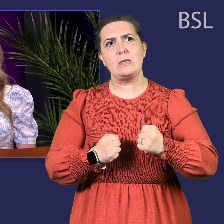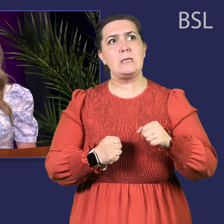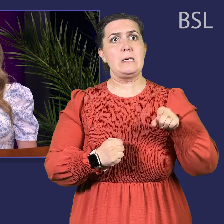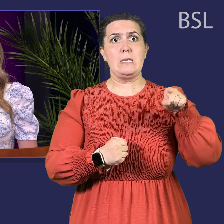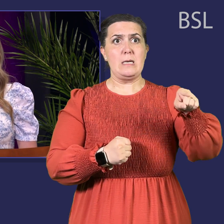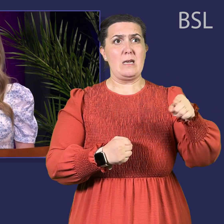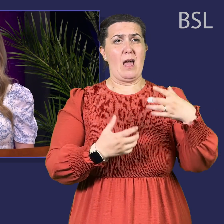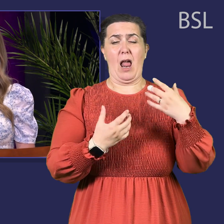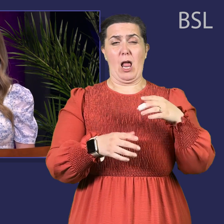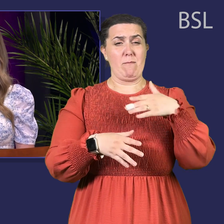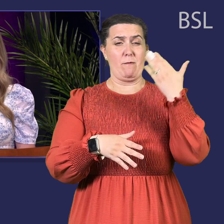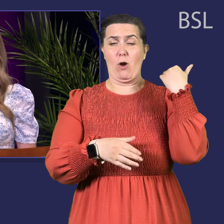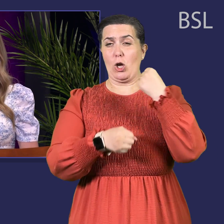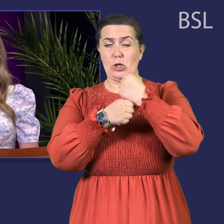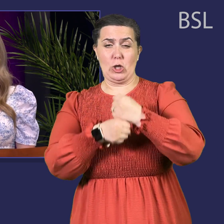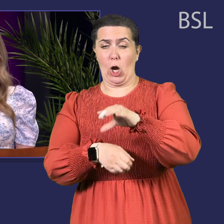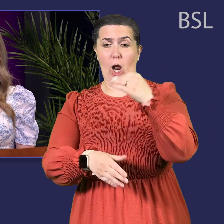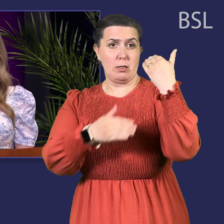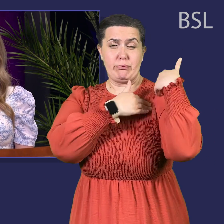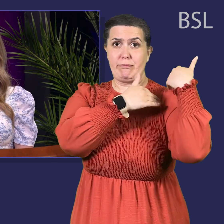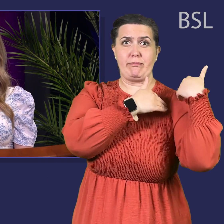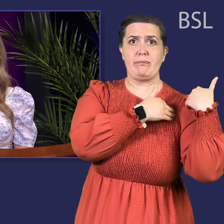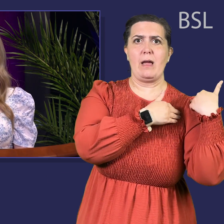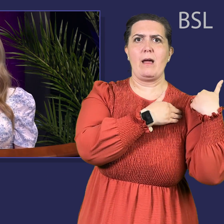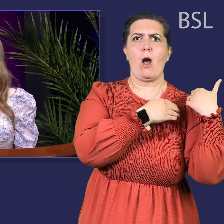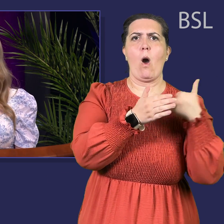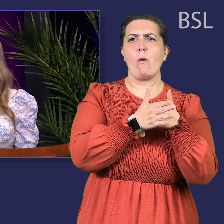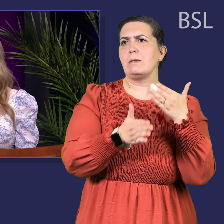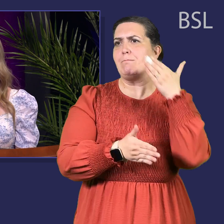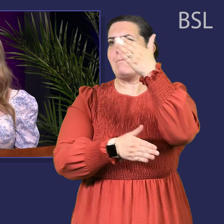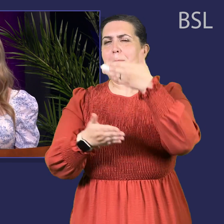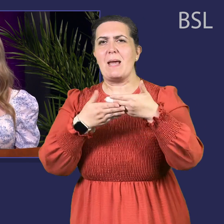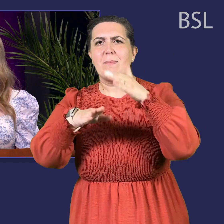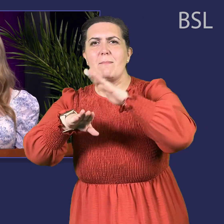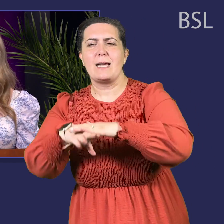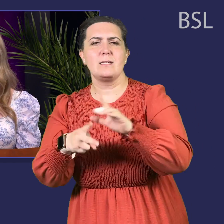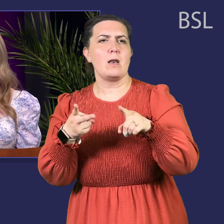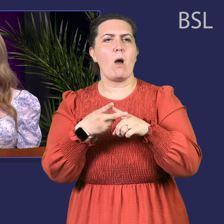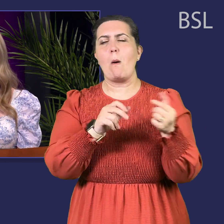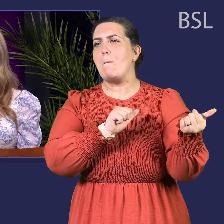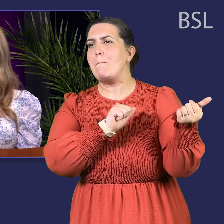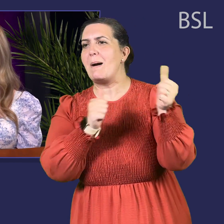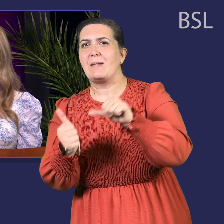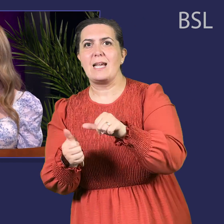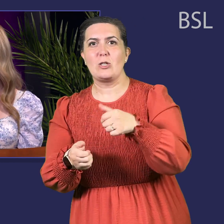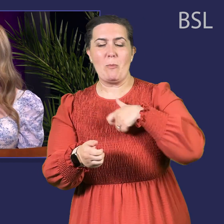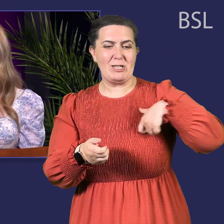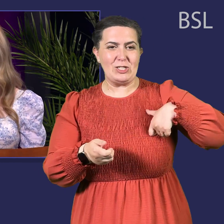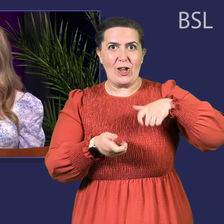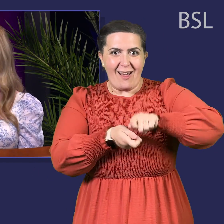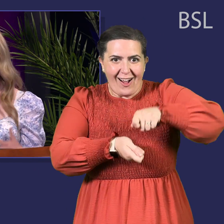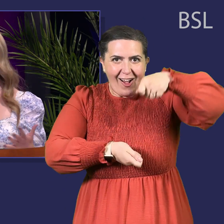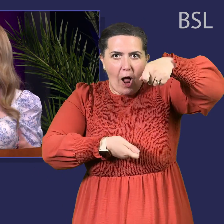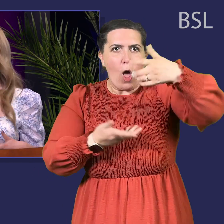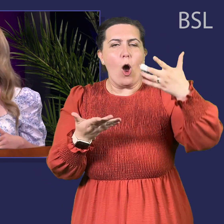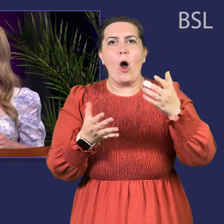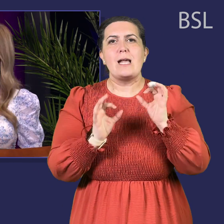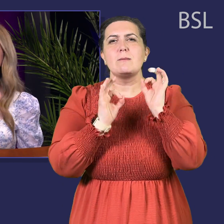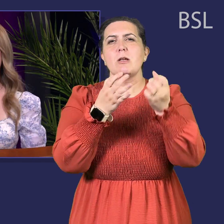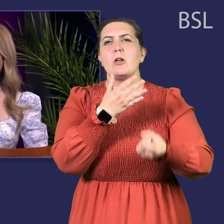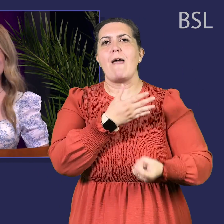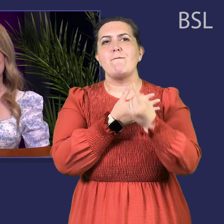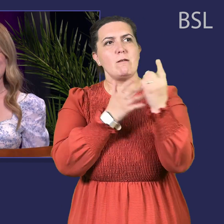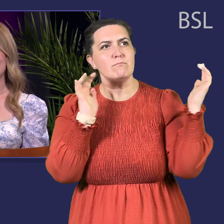steadfastness. Despite serving in a myriad of callings, he has hardly ever missed a baby blessing, baptism, mission call opening,